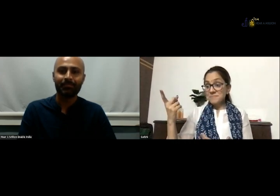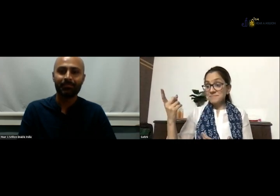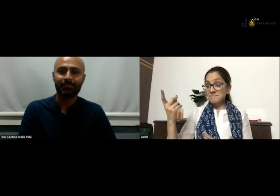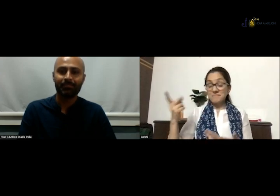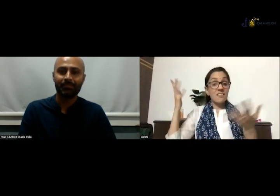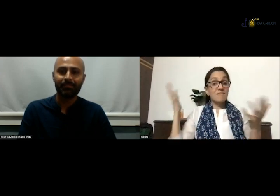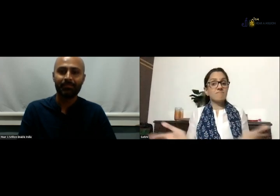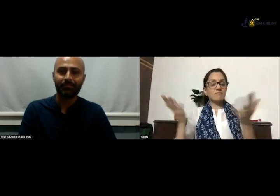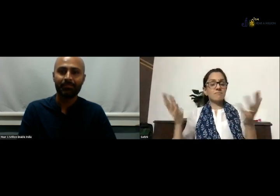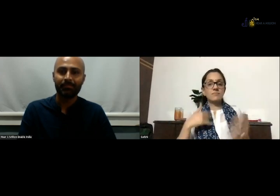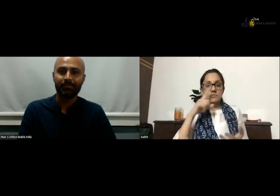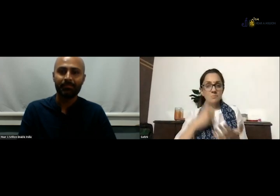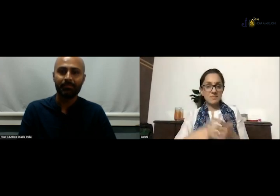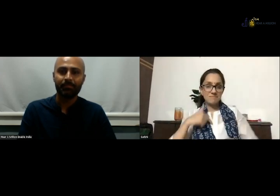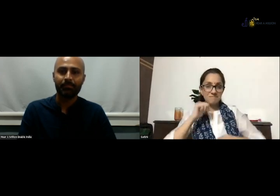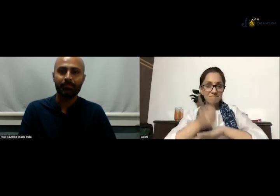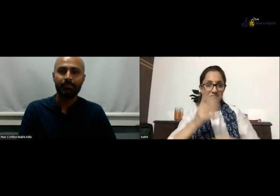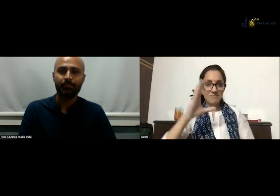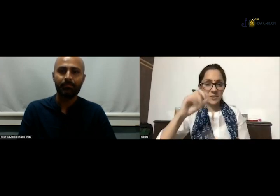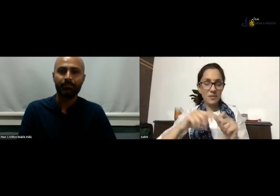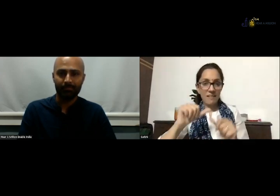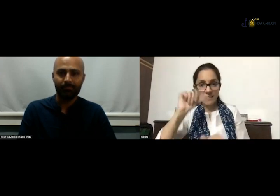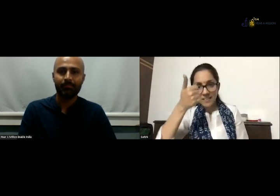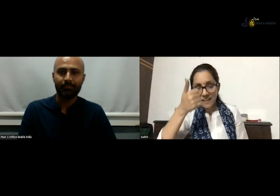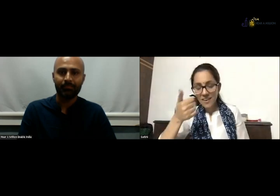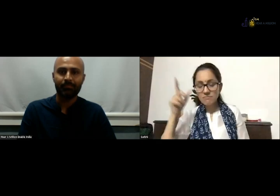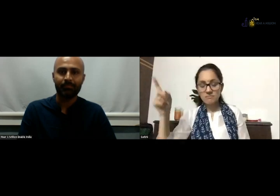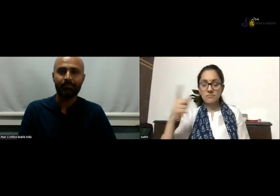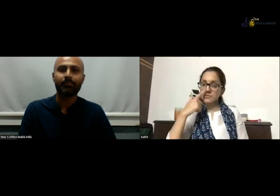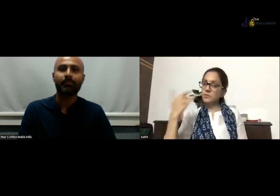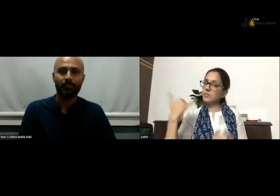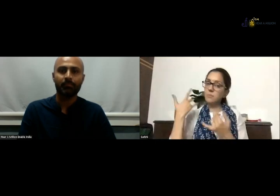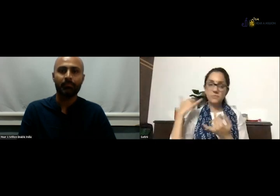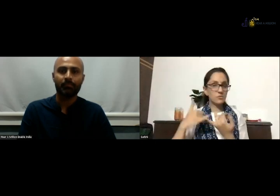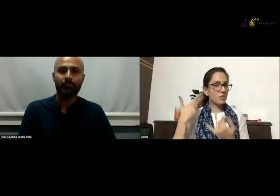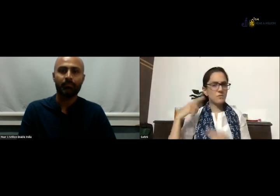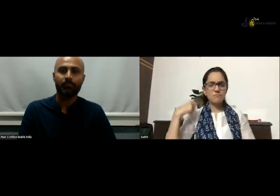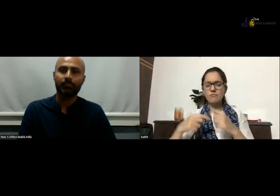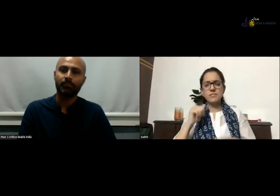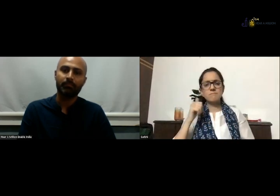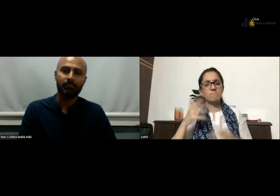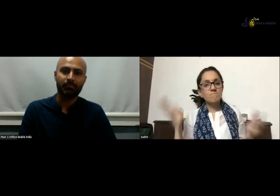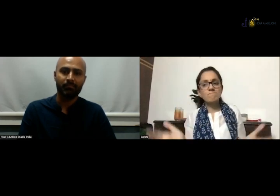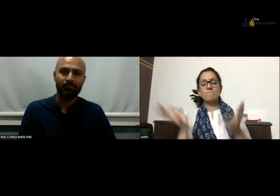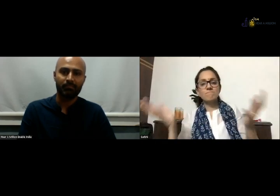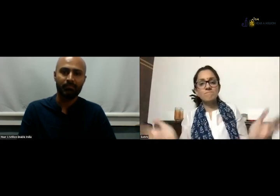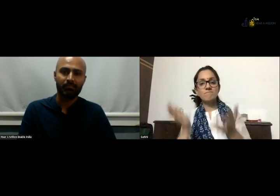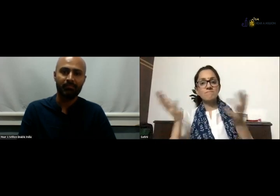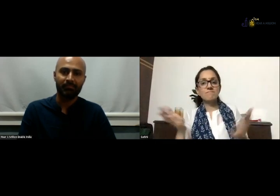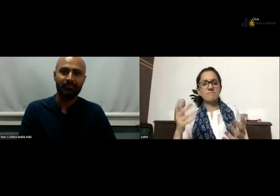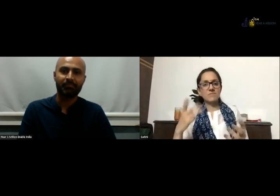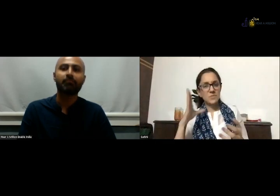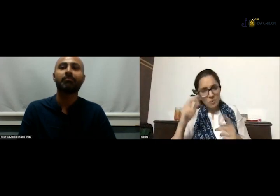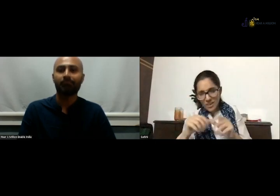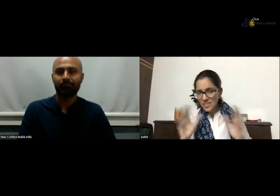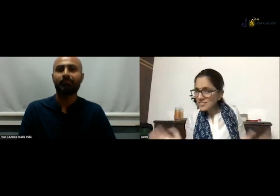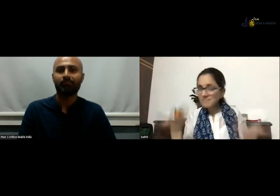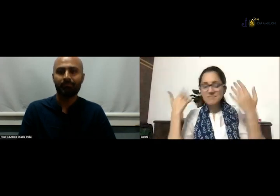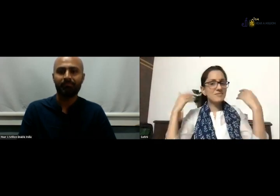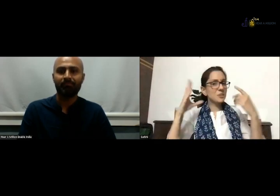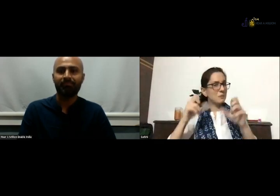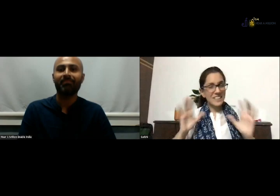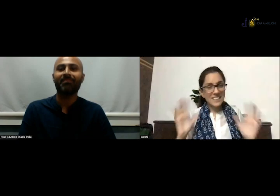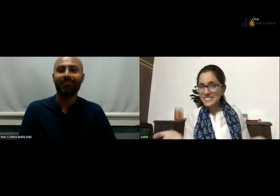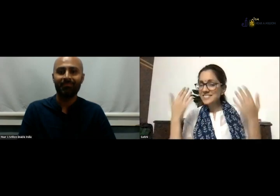positive with everyone. She used to encourage me, and she told me to found